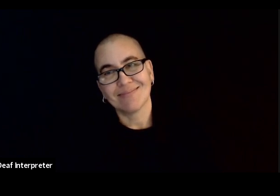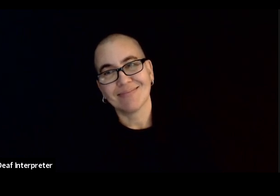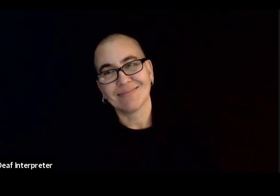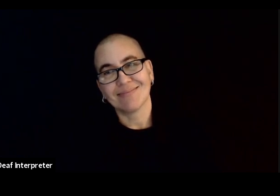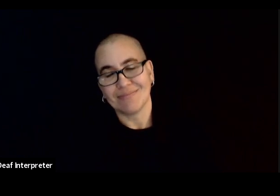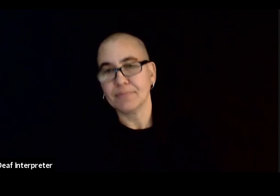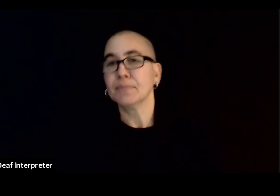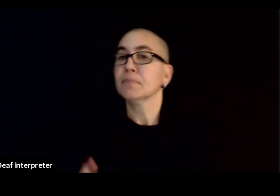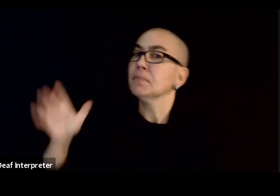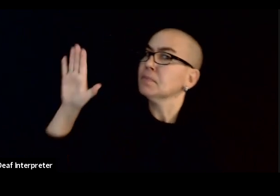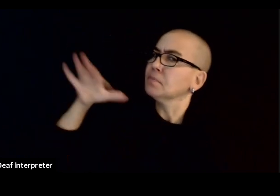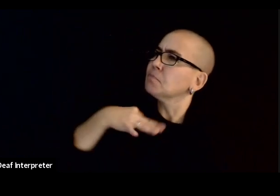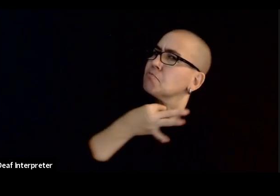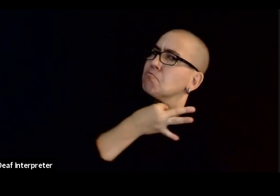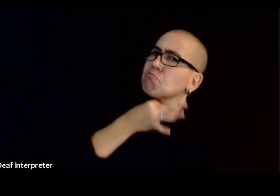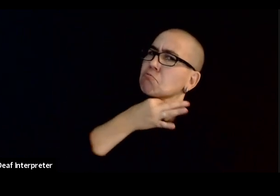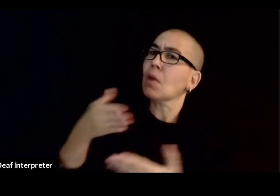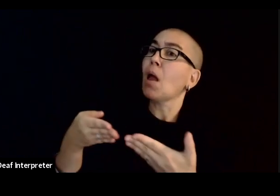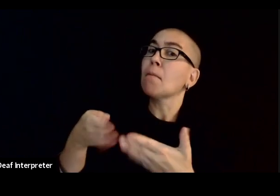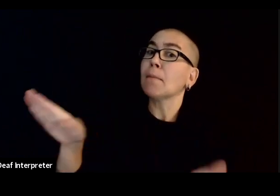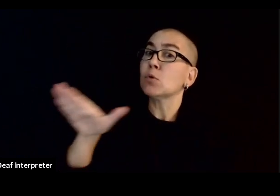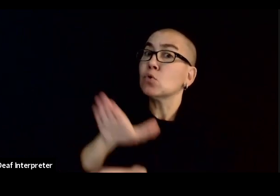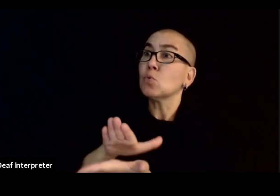that have contracted COVID?